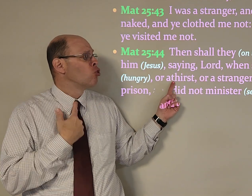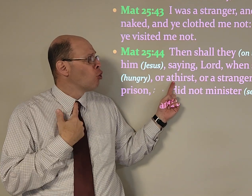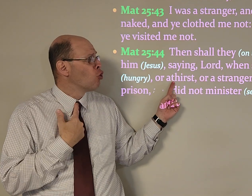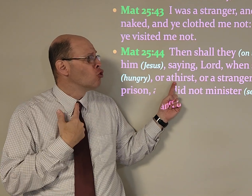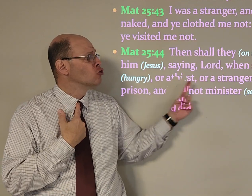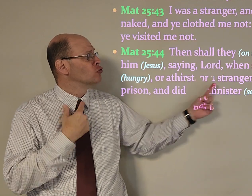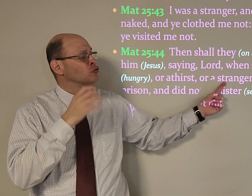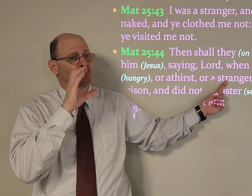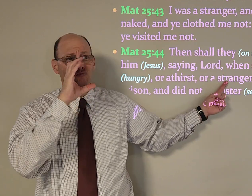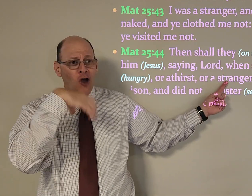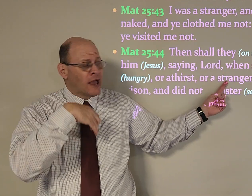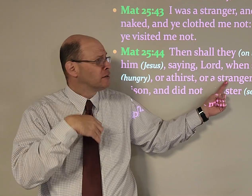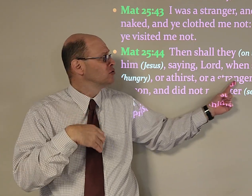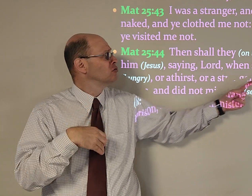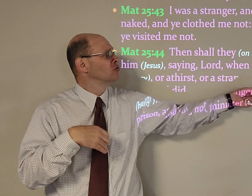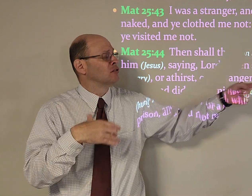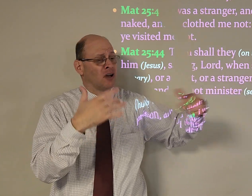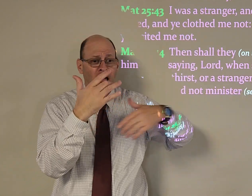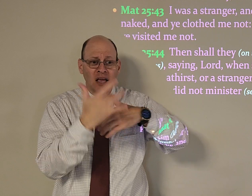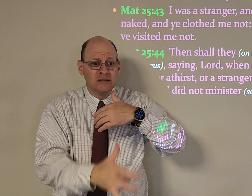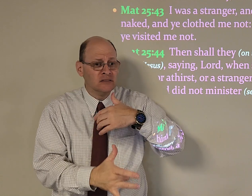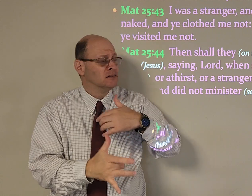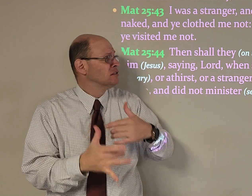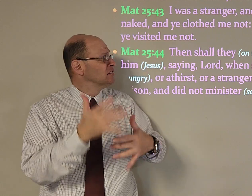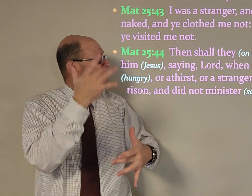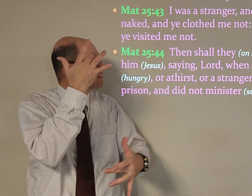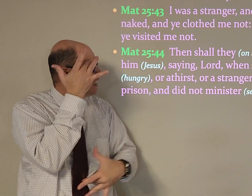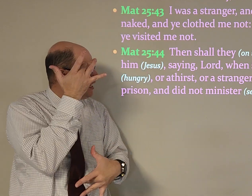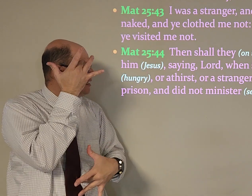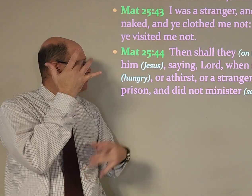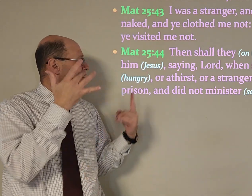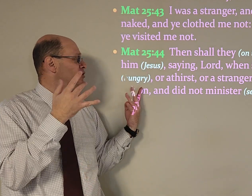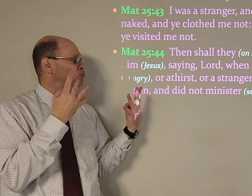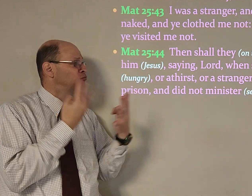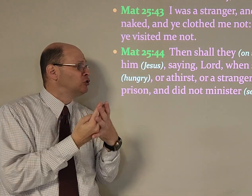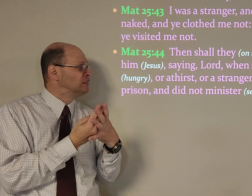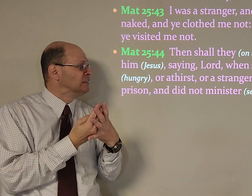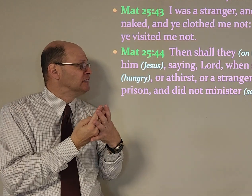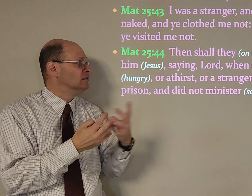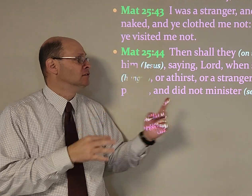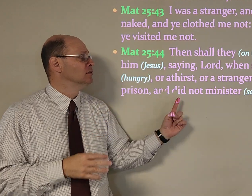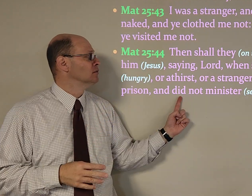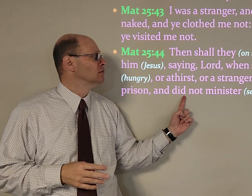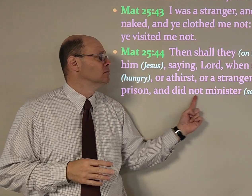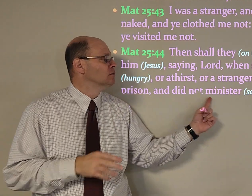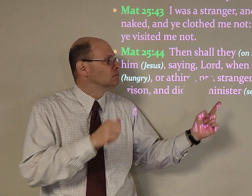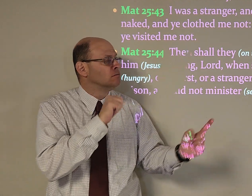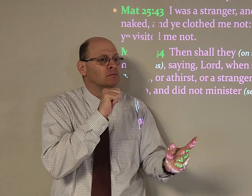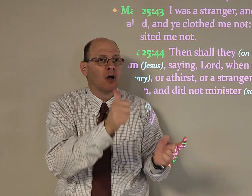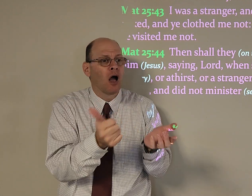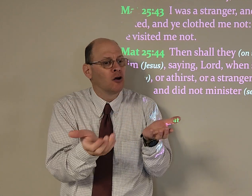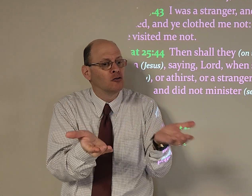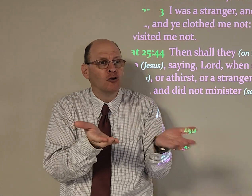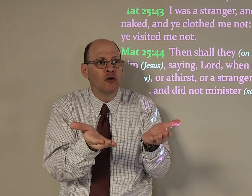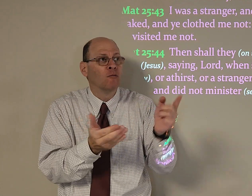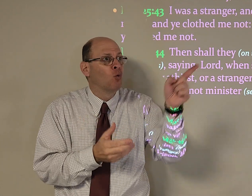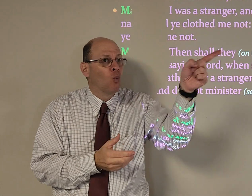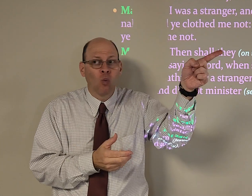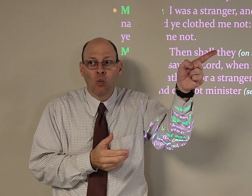saw we thee in hunger, or a thirst, or a stranger, or naked, or sick, or